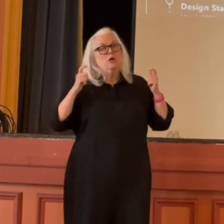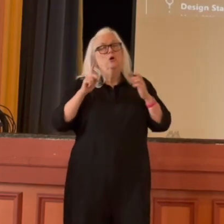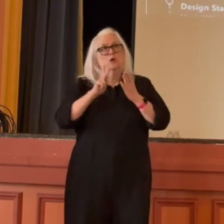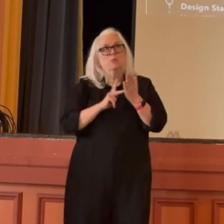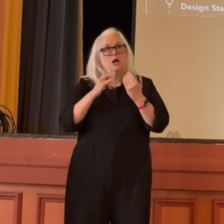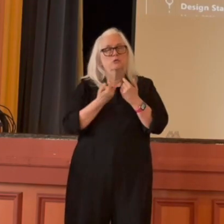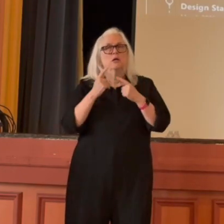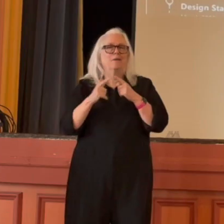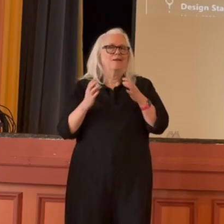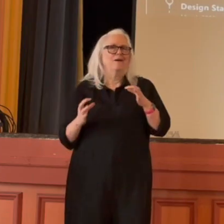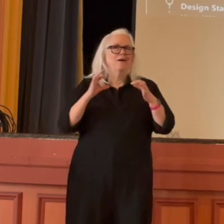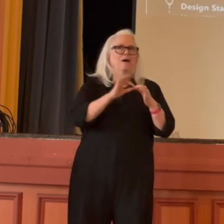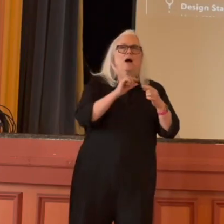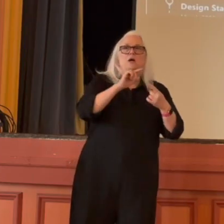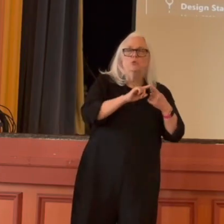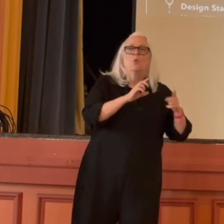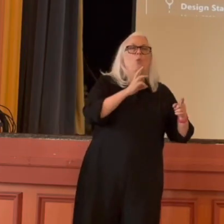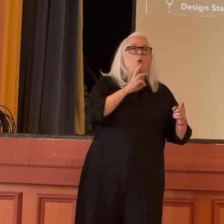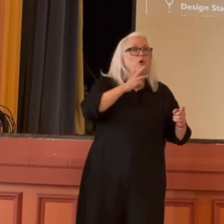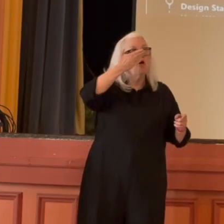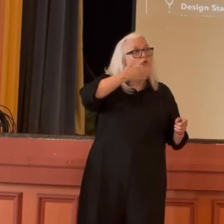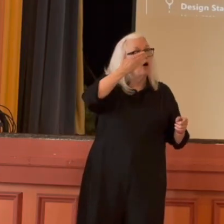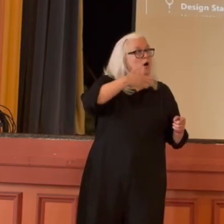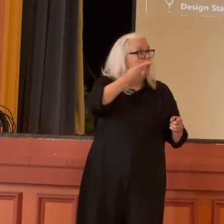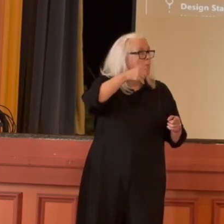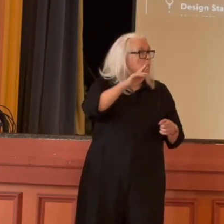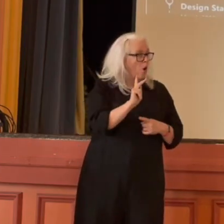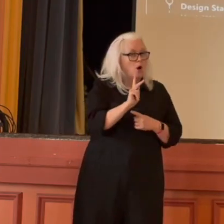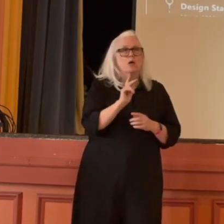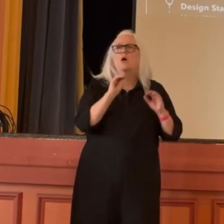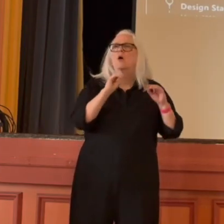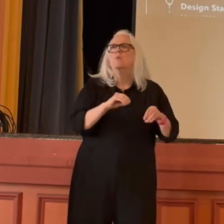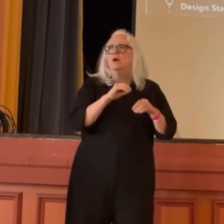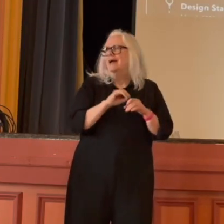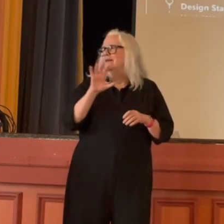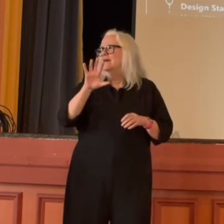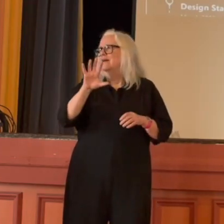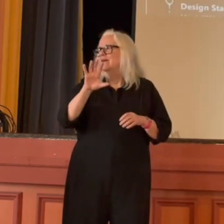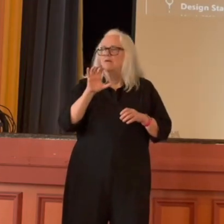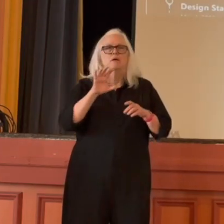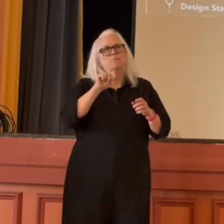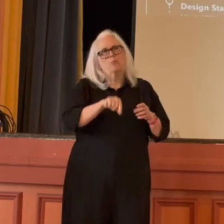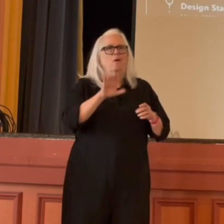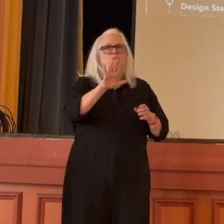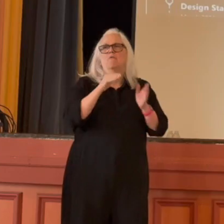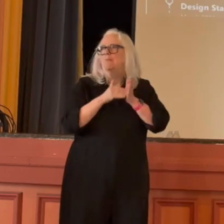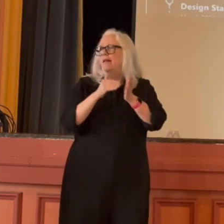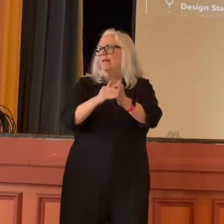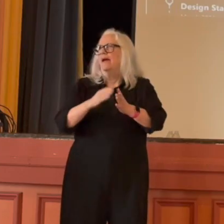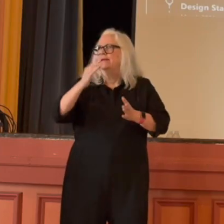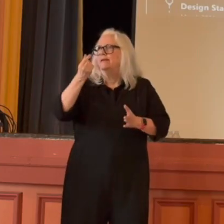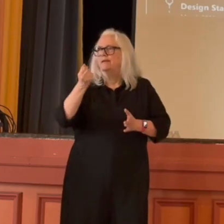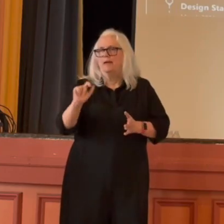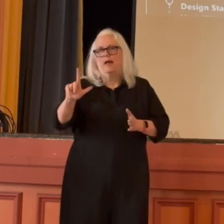Park of putting in a 5.55 million gallon underground storage tank. So